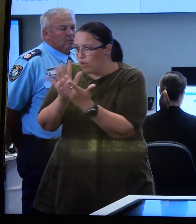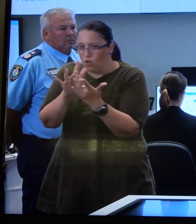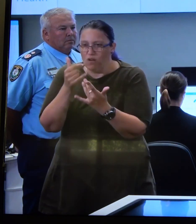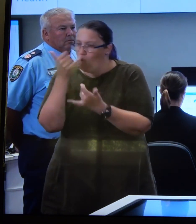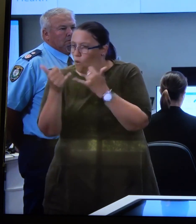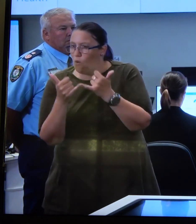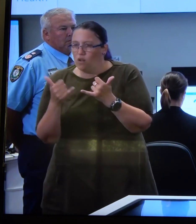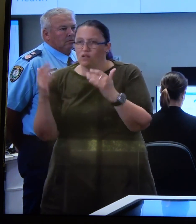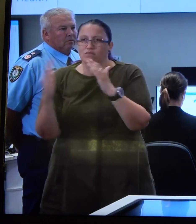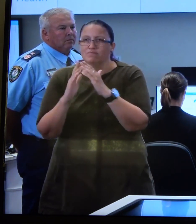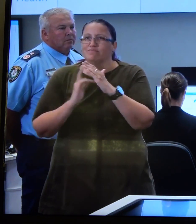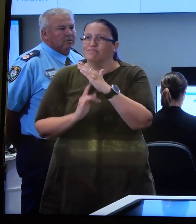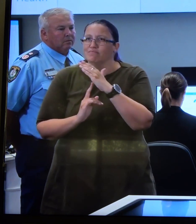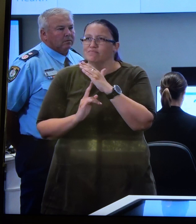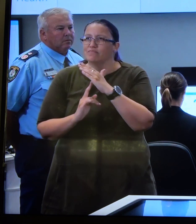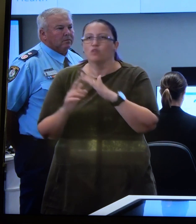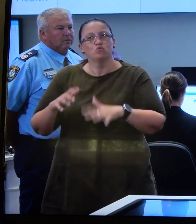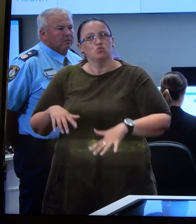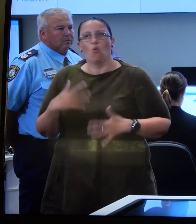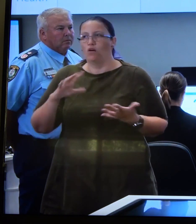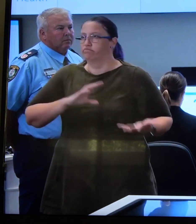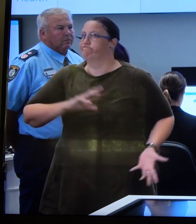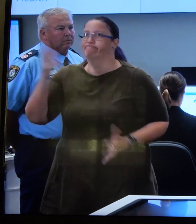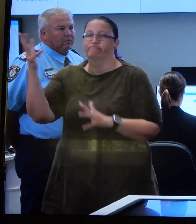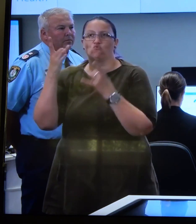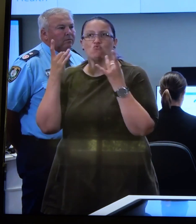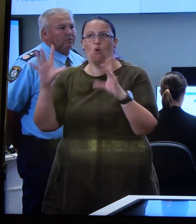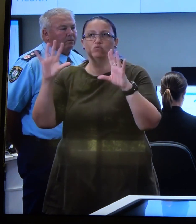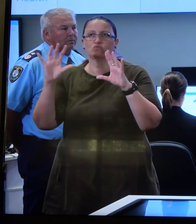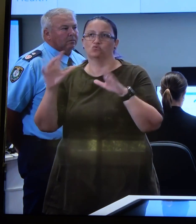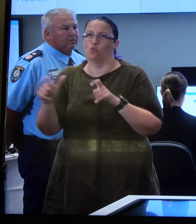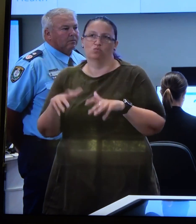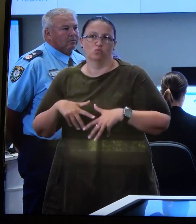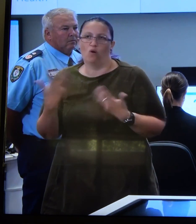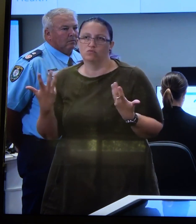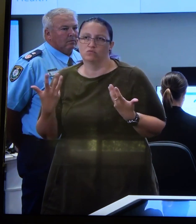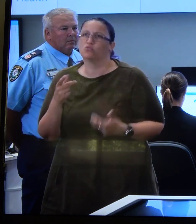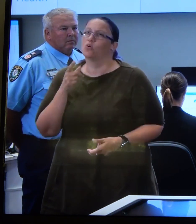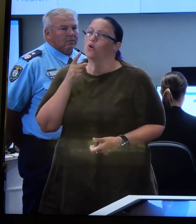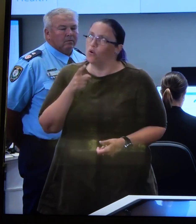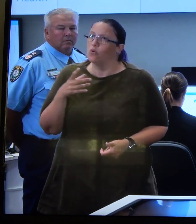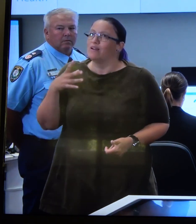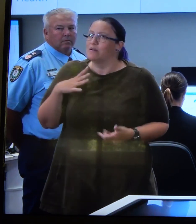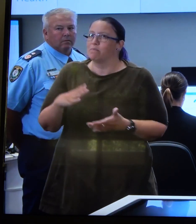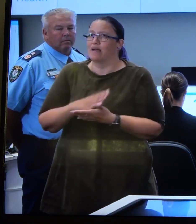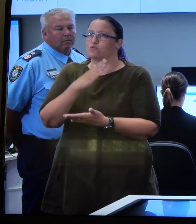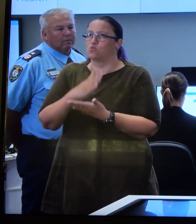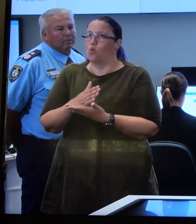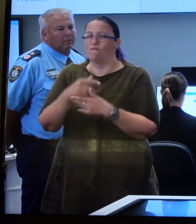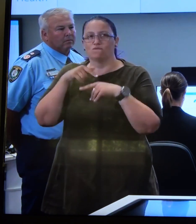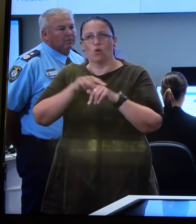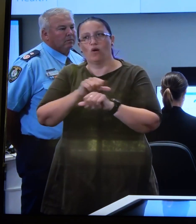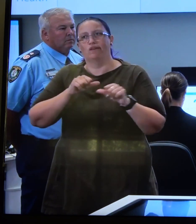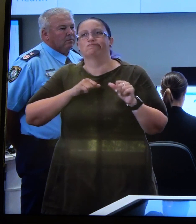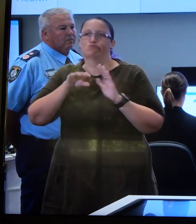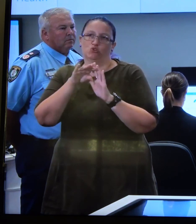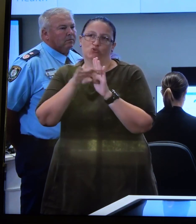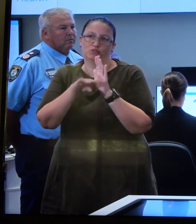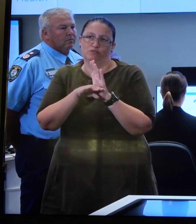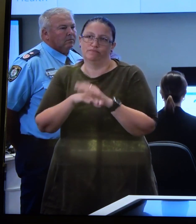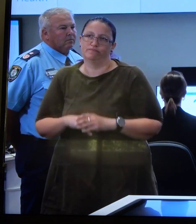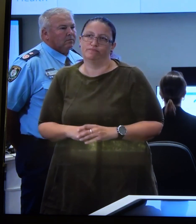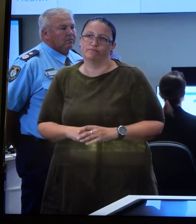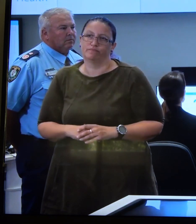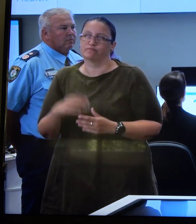the situation. That's why everybody has to play their part, irrespective of what you do in society, whether it's supporting